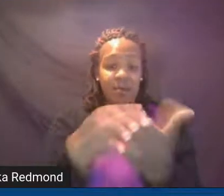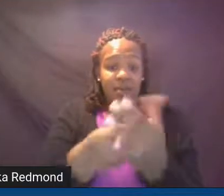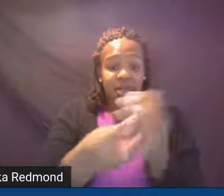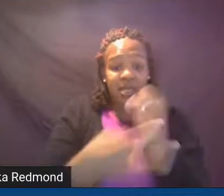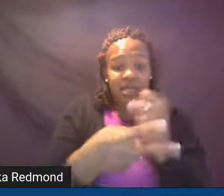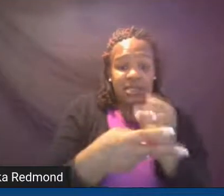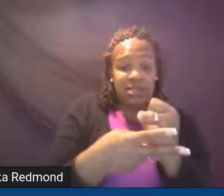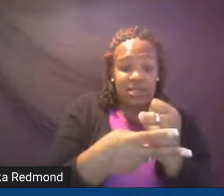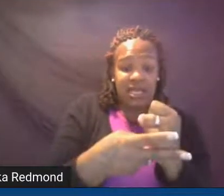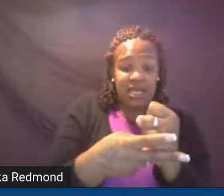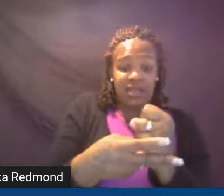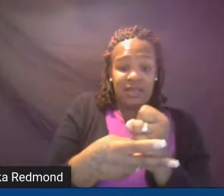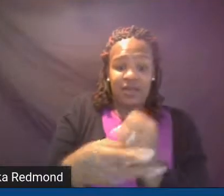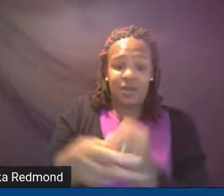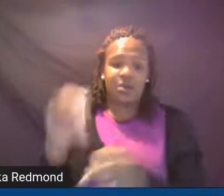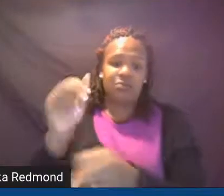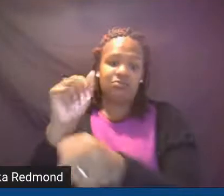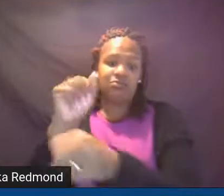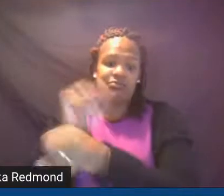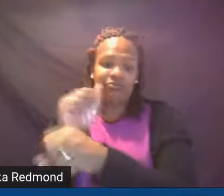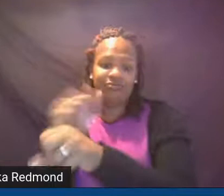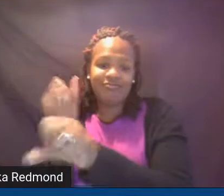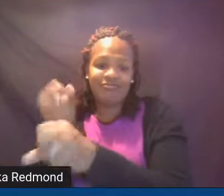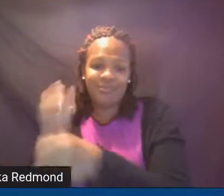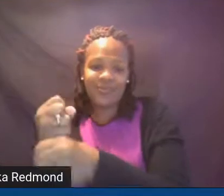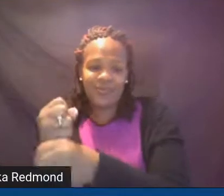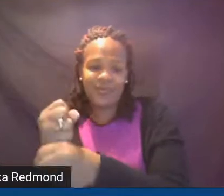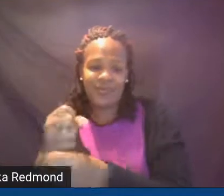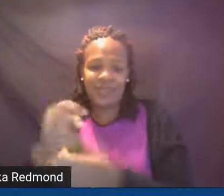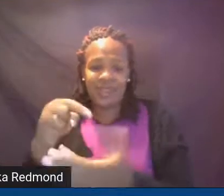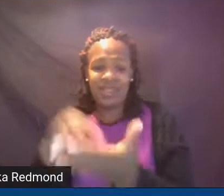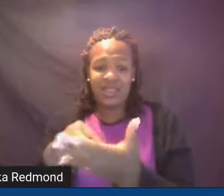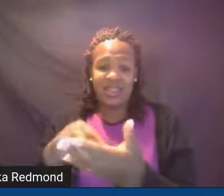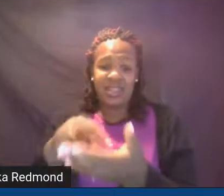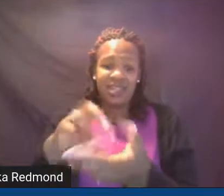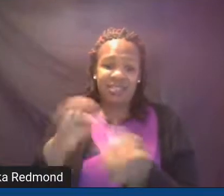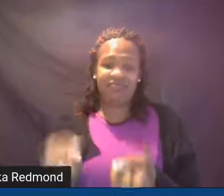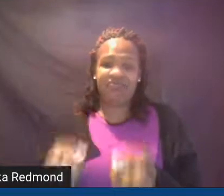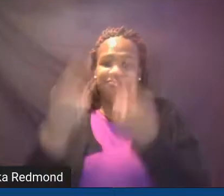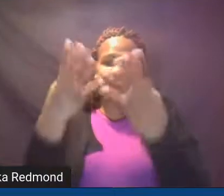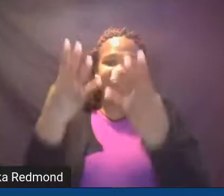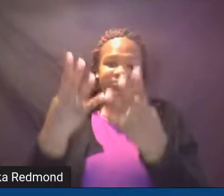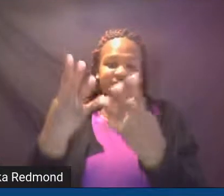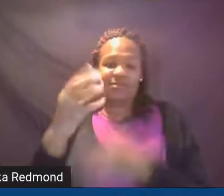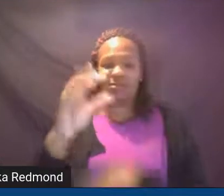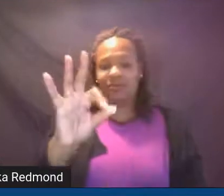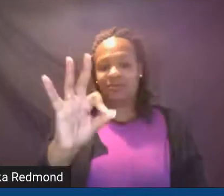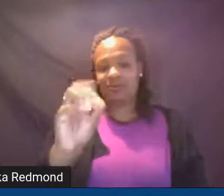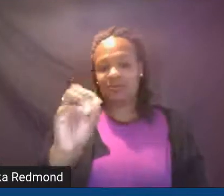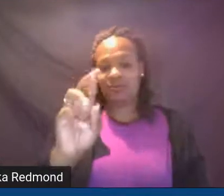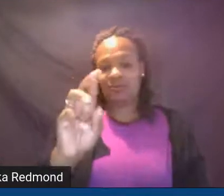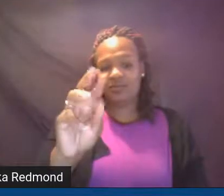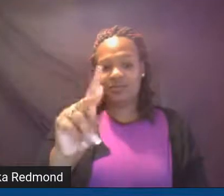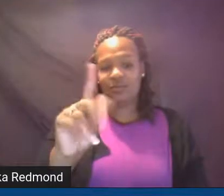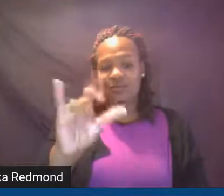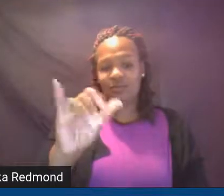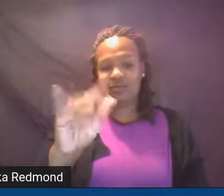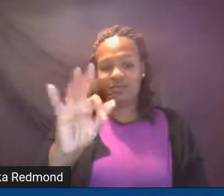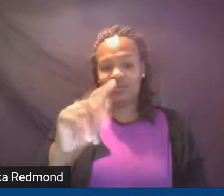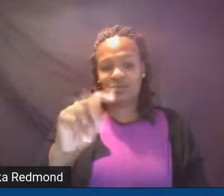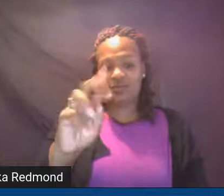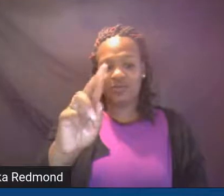forklift drivers in our, you know, Cleveland warehouse, you know, those sorts of things. And